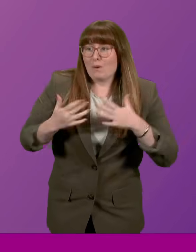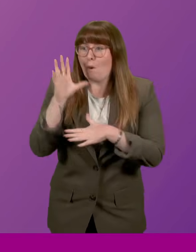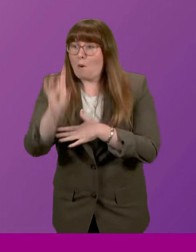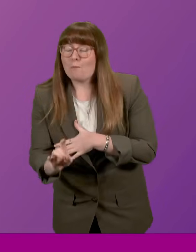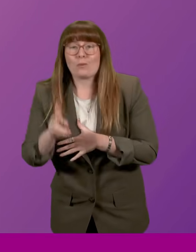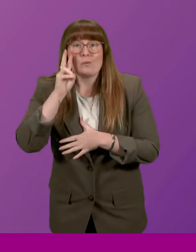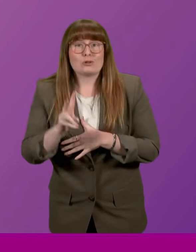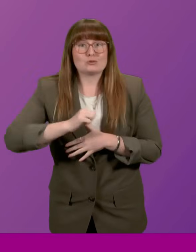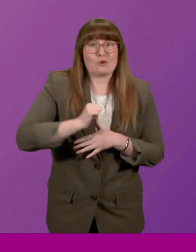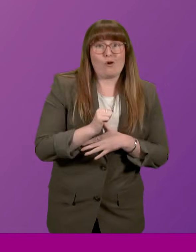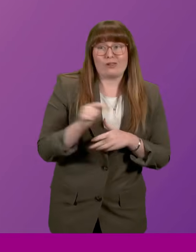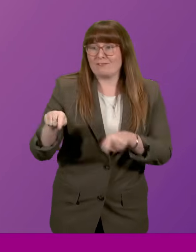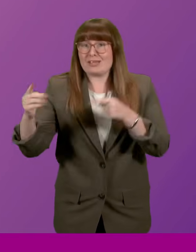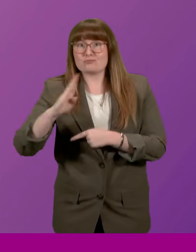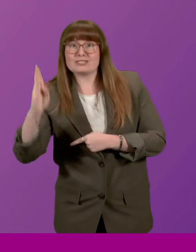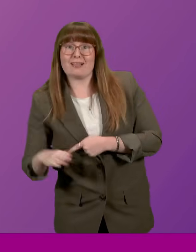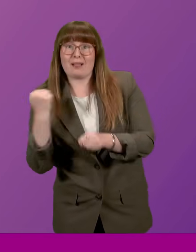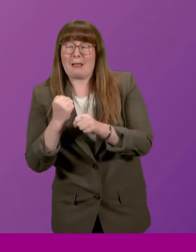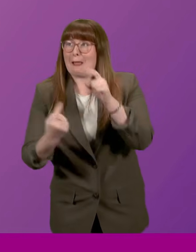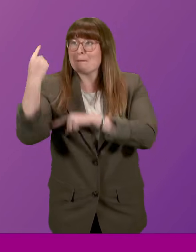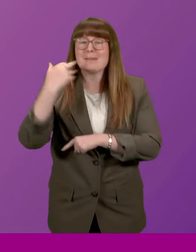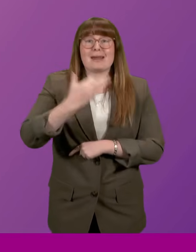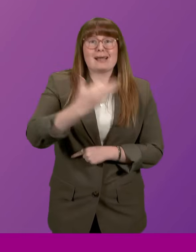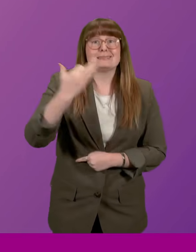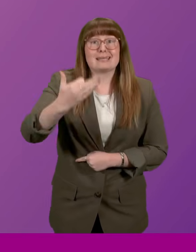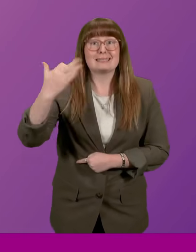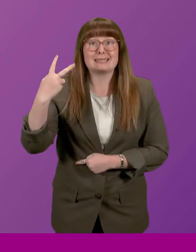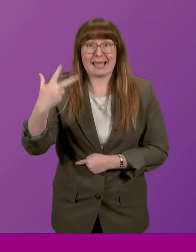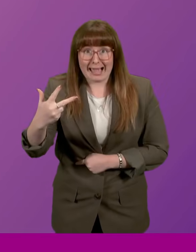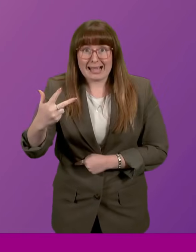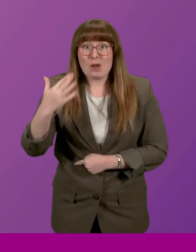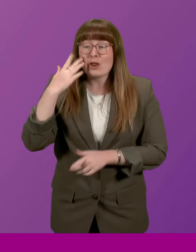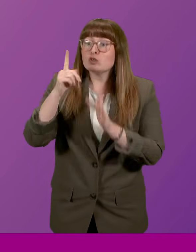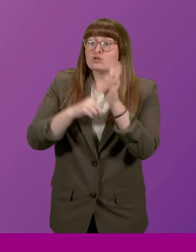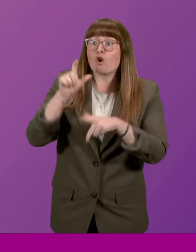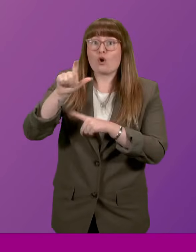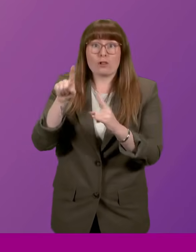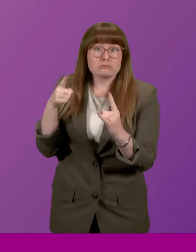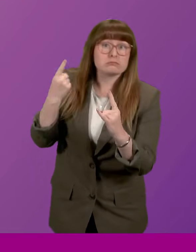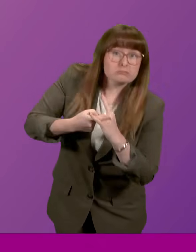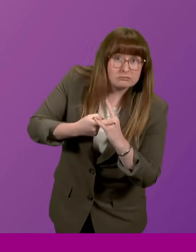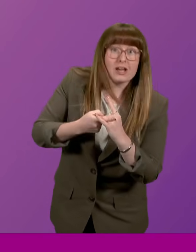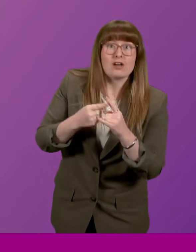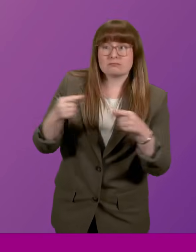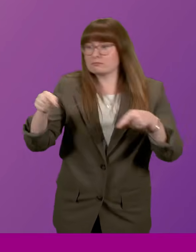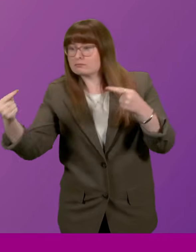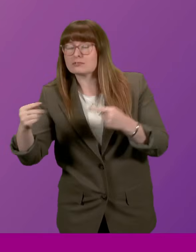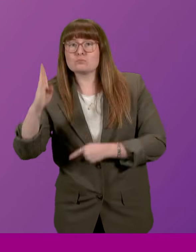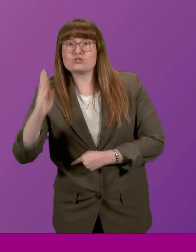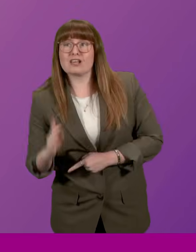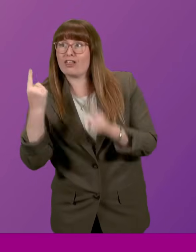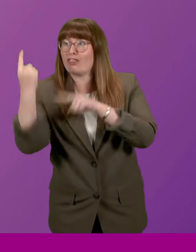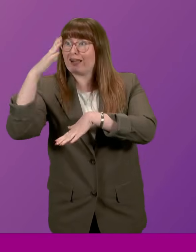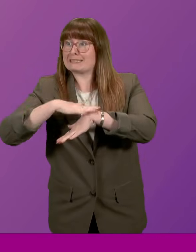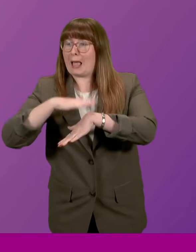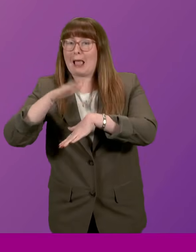game in 1998 and the absolute jubilation when John Collins scored that penalty against Brazil, only